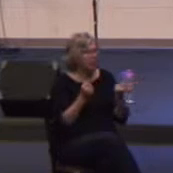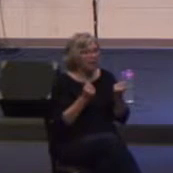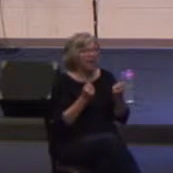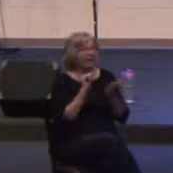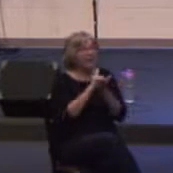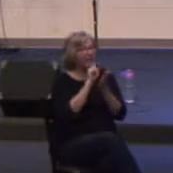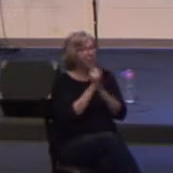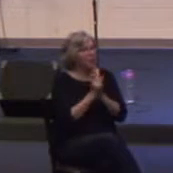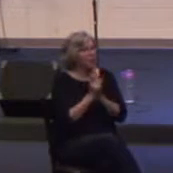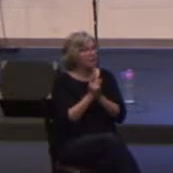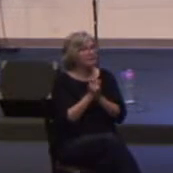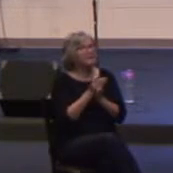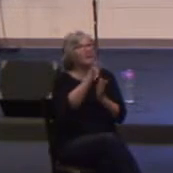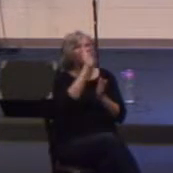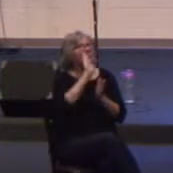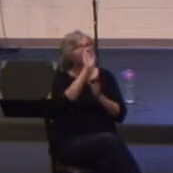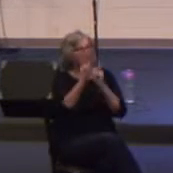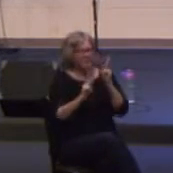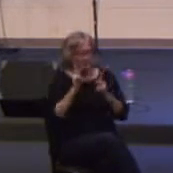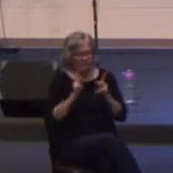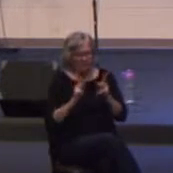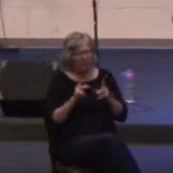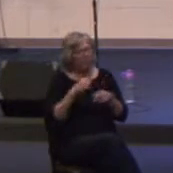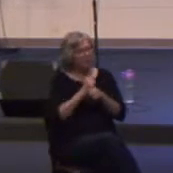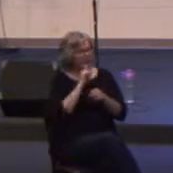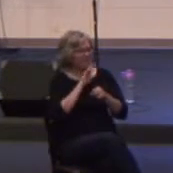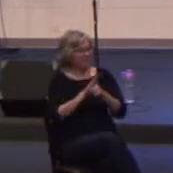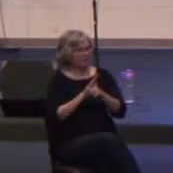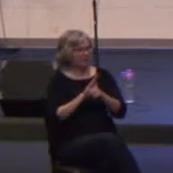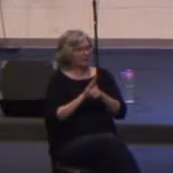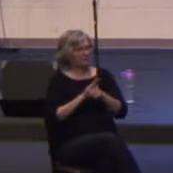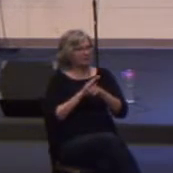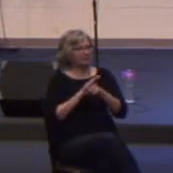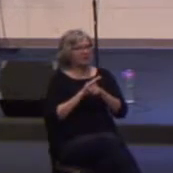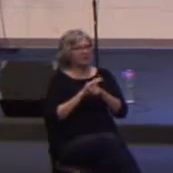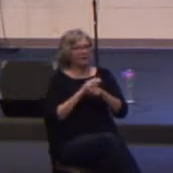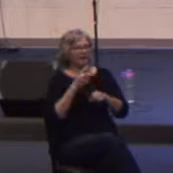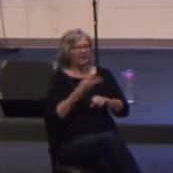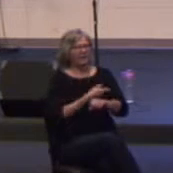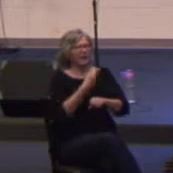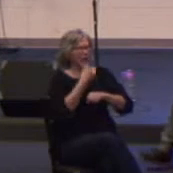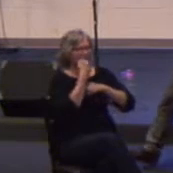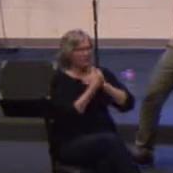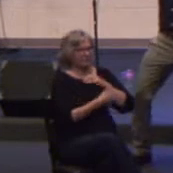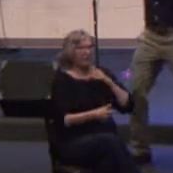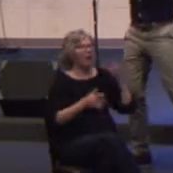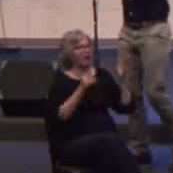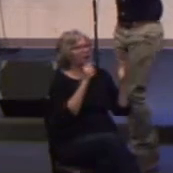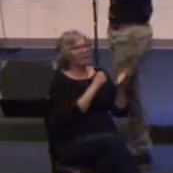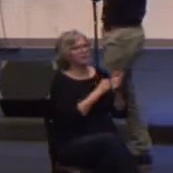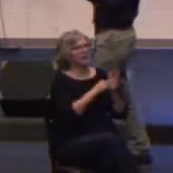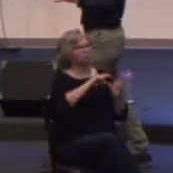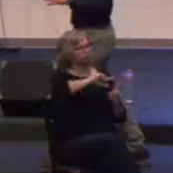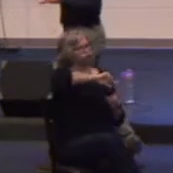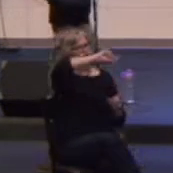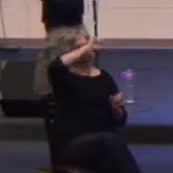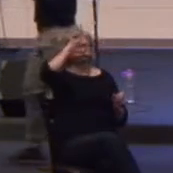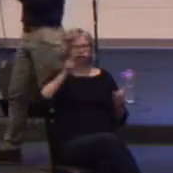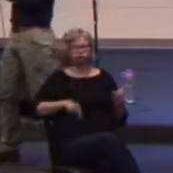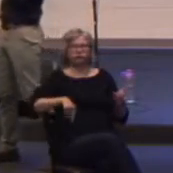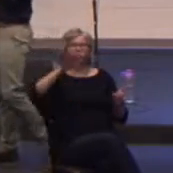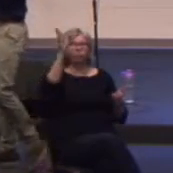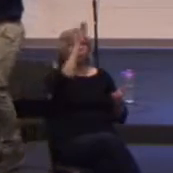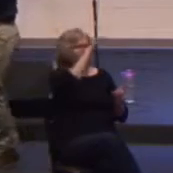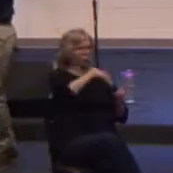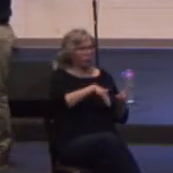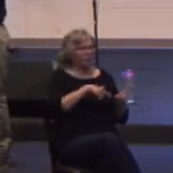God's people made a commitment. They put the blood of the lamb on the doorpost of their house and they said, I am committing myself to trusting in God.